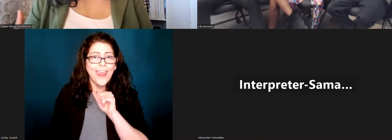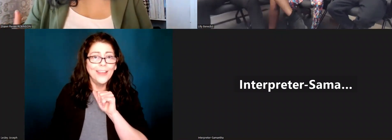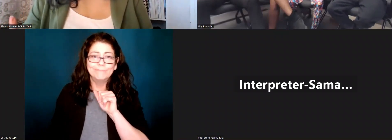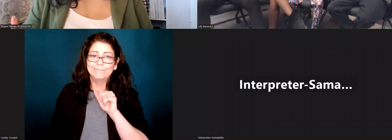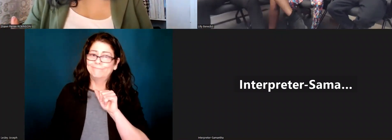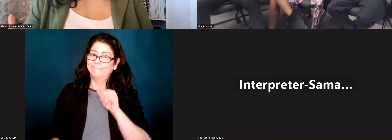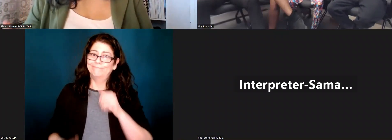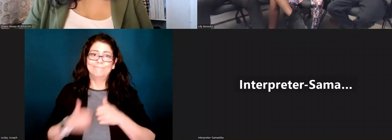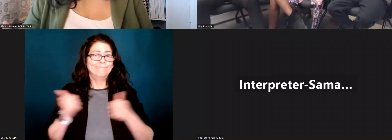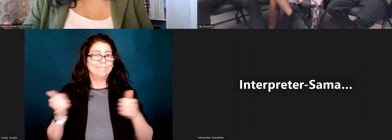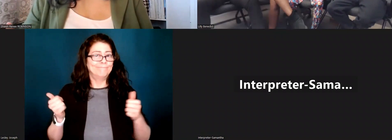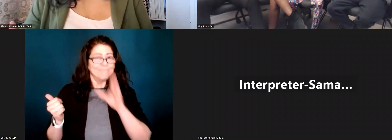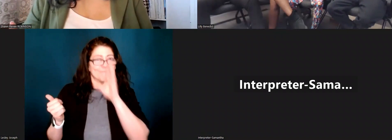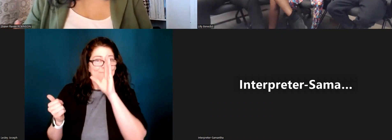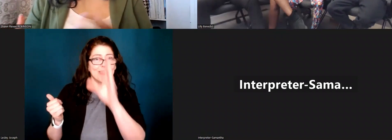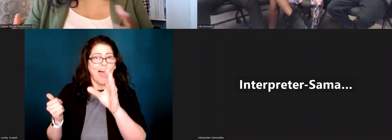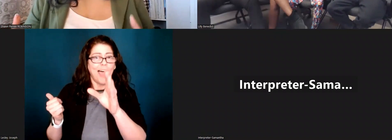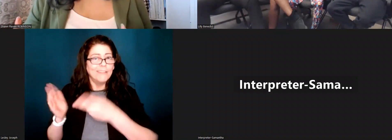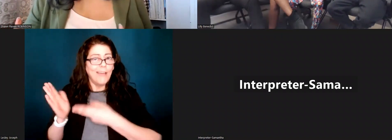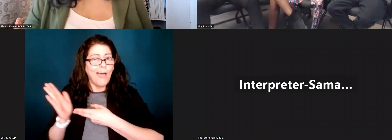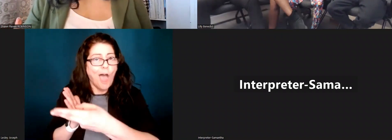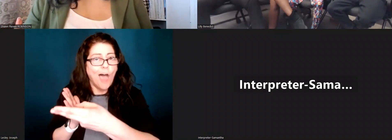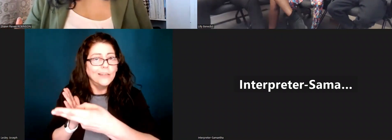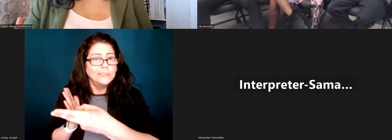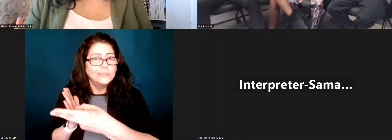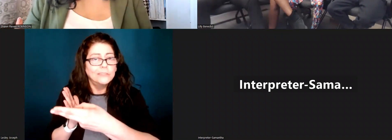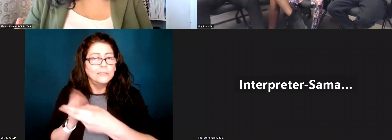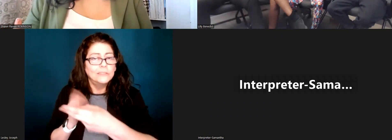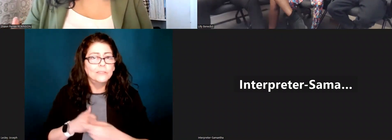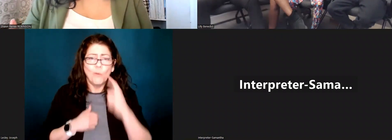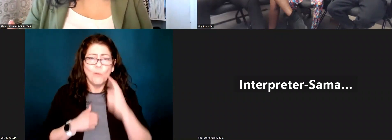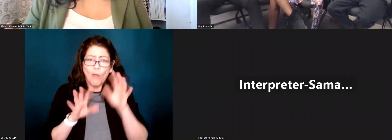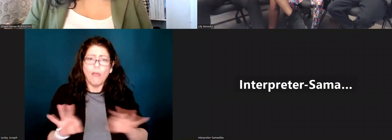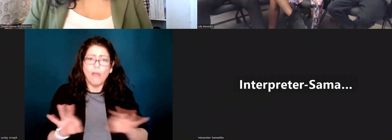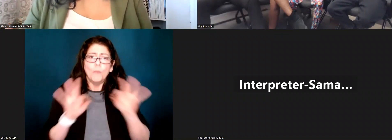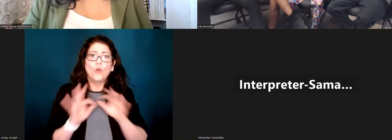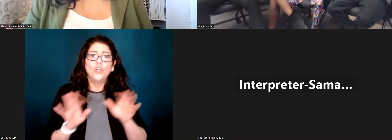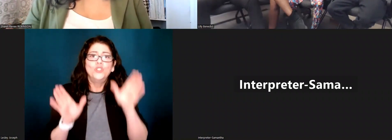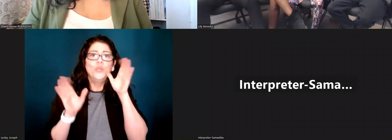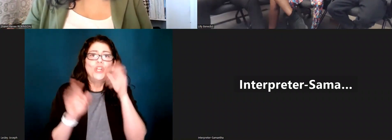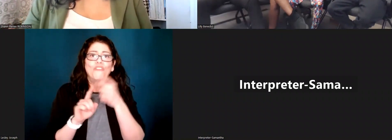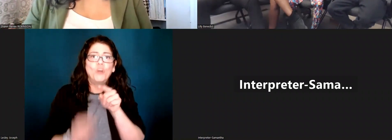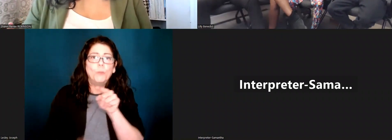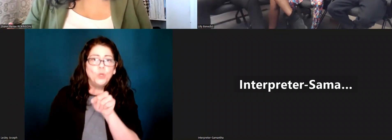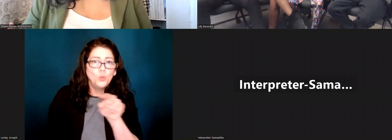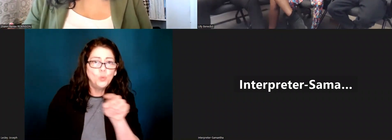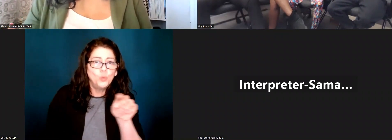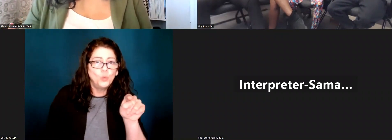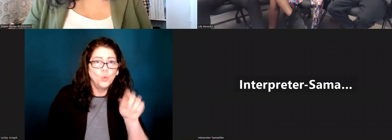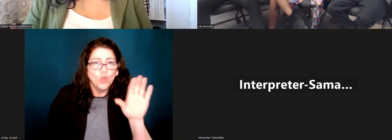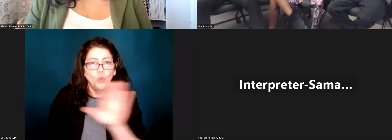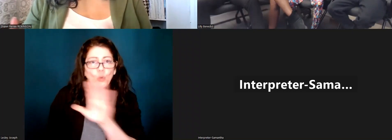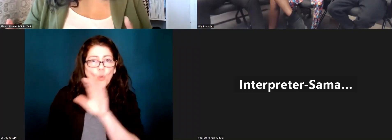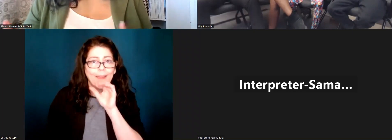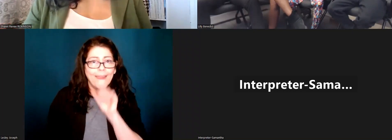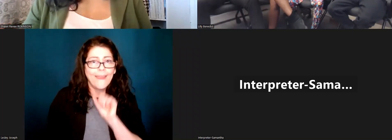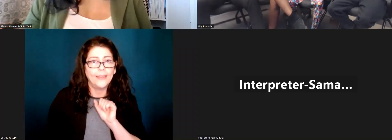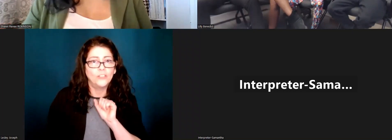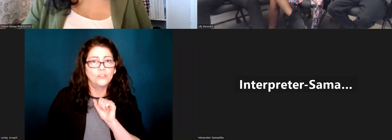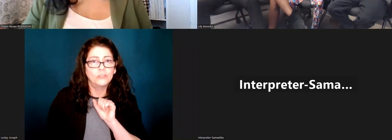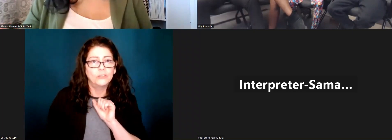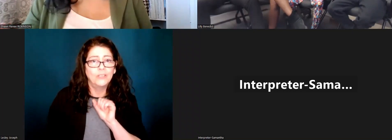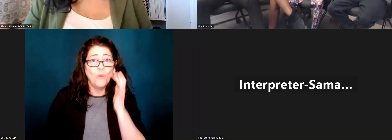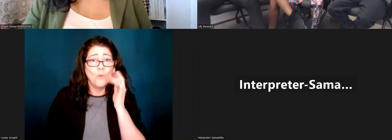I thought it was important to hear from your demographic because you guys